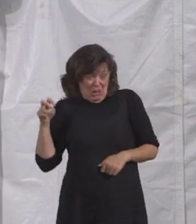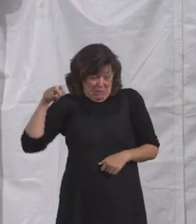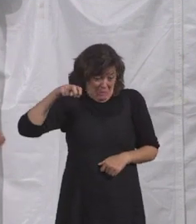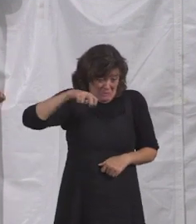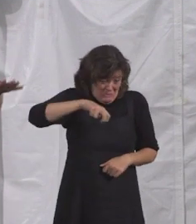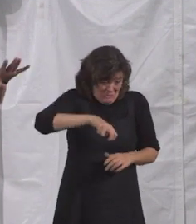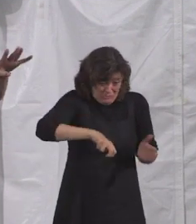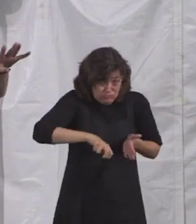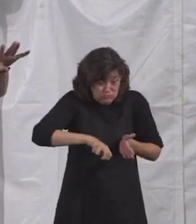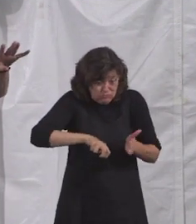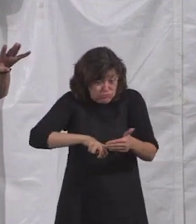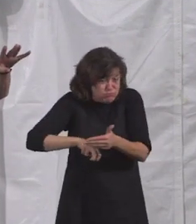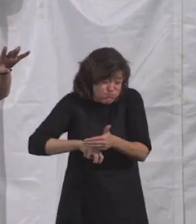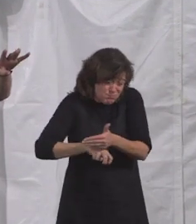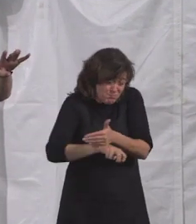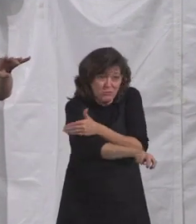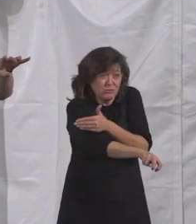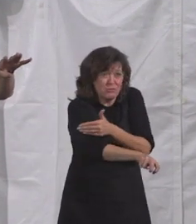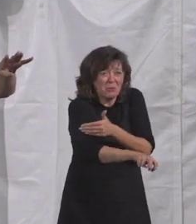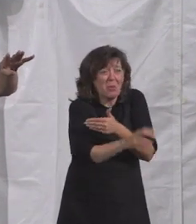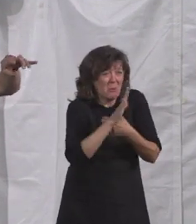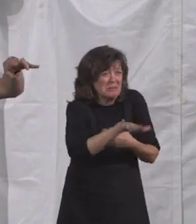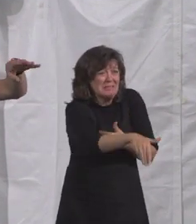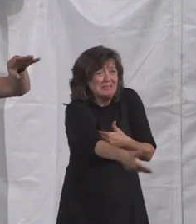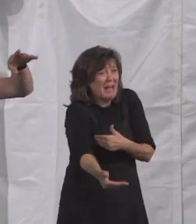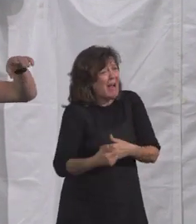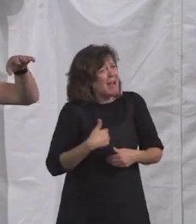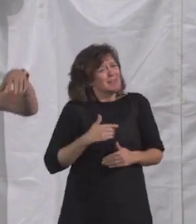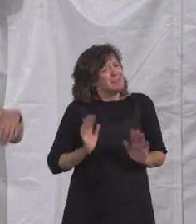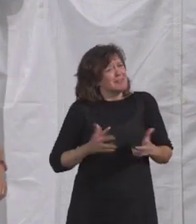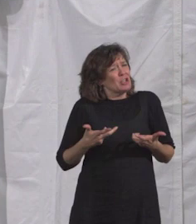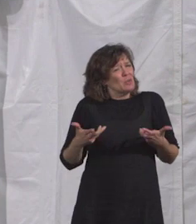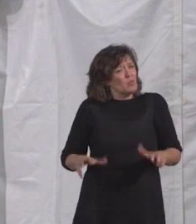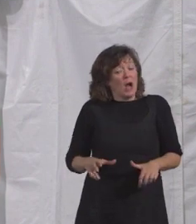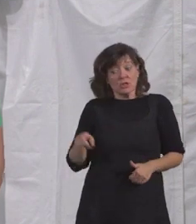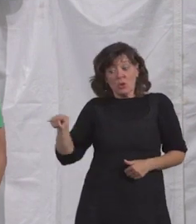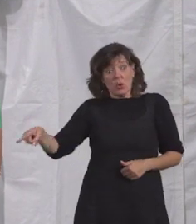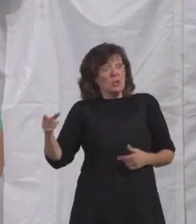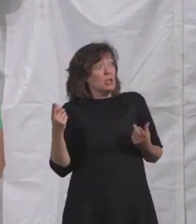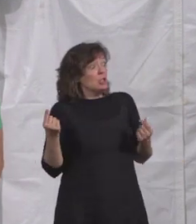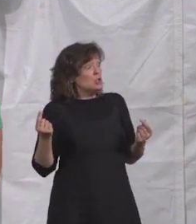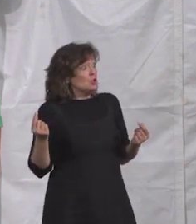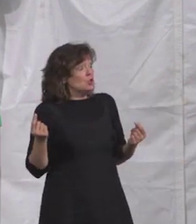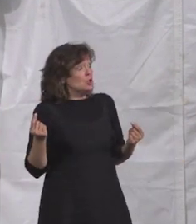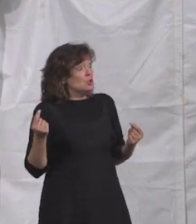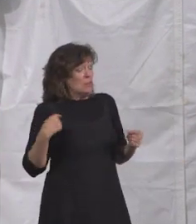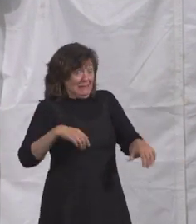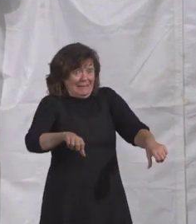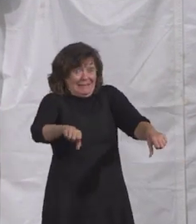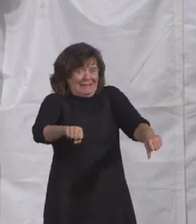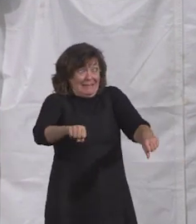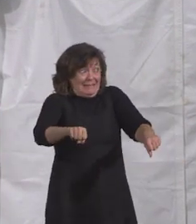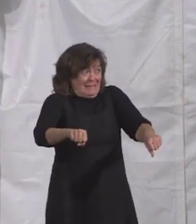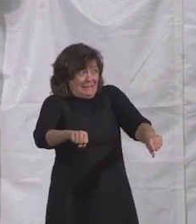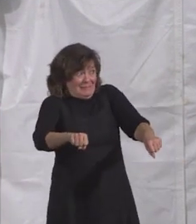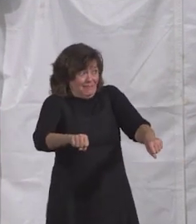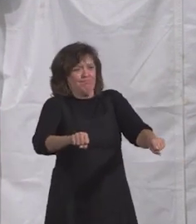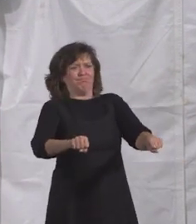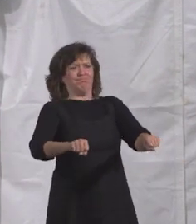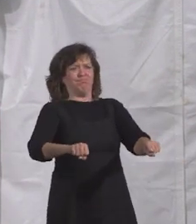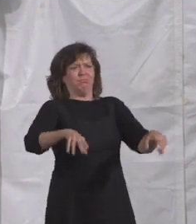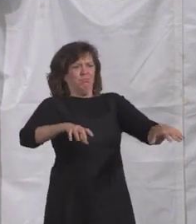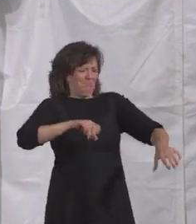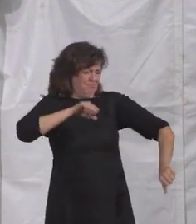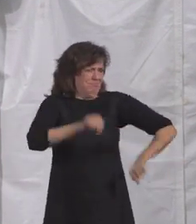ever seen. Elmore let go of the brakes on his burning bicycle, and he started to pedal as hard as he could, and I let go of the brakes on